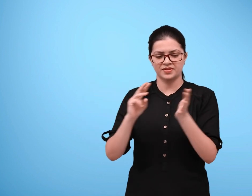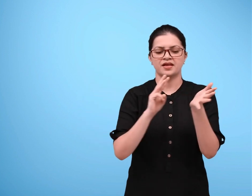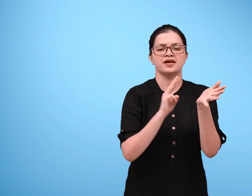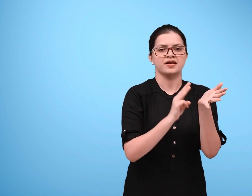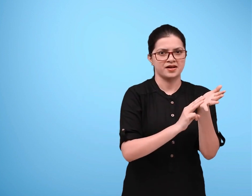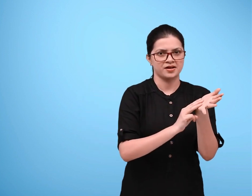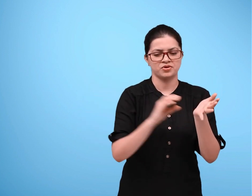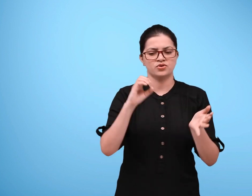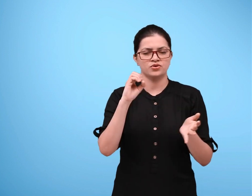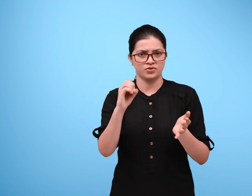motion,